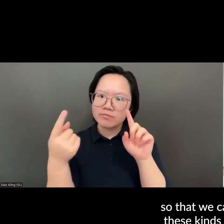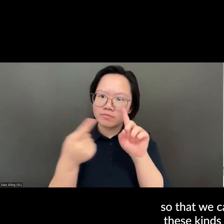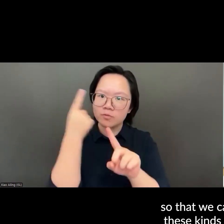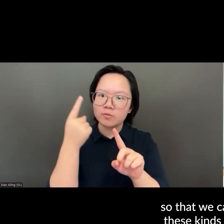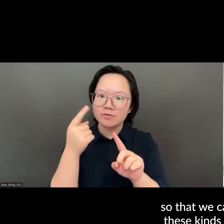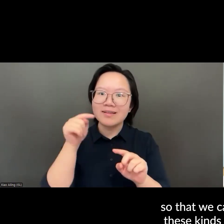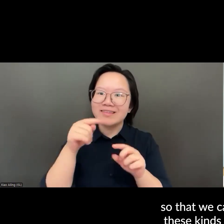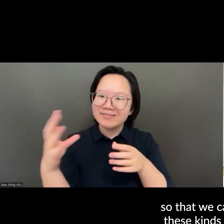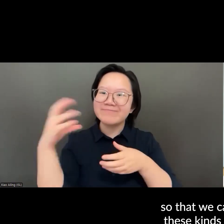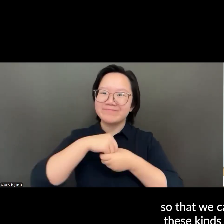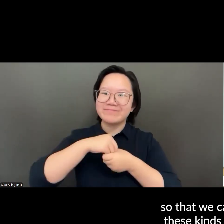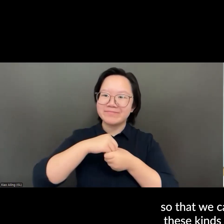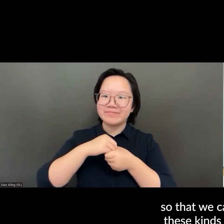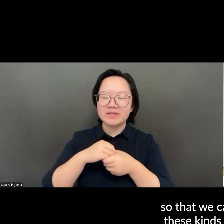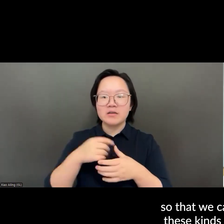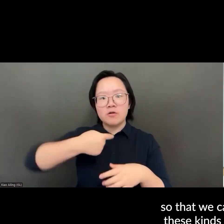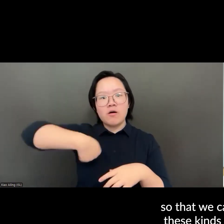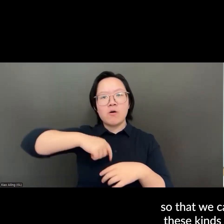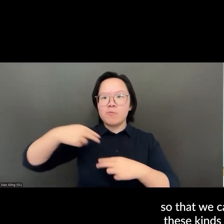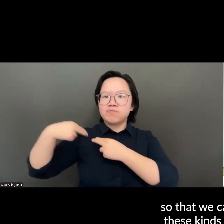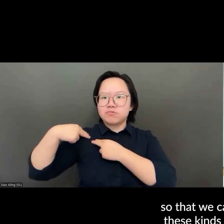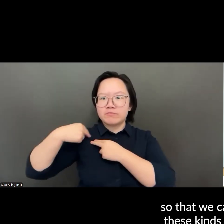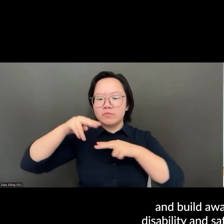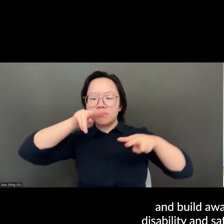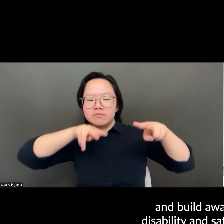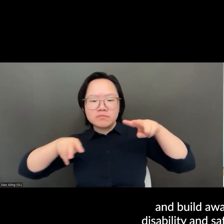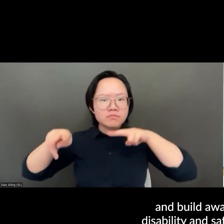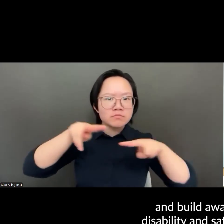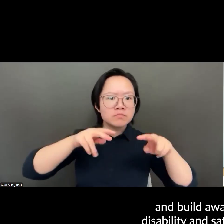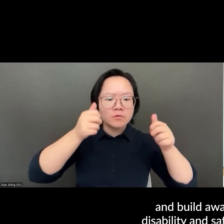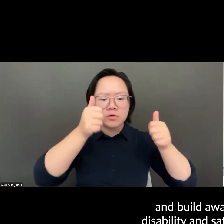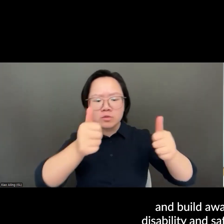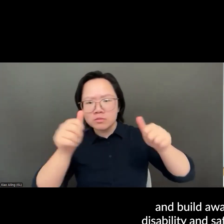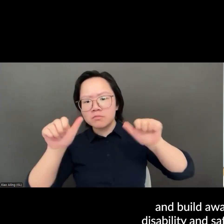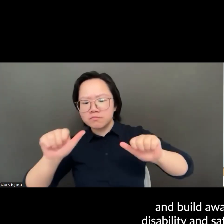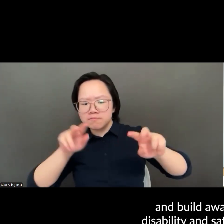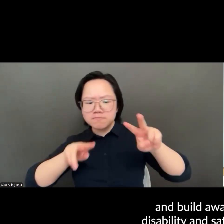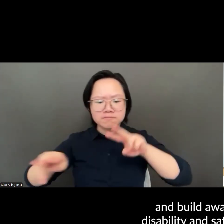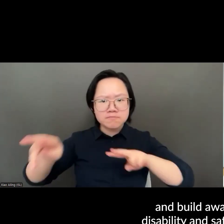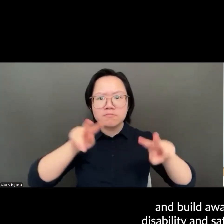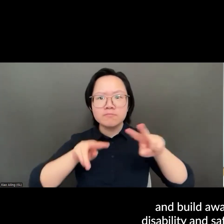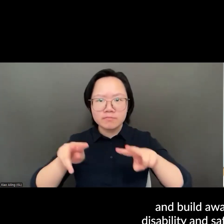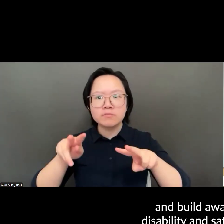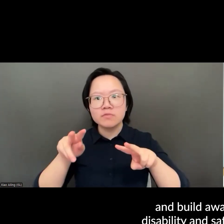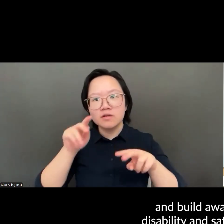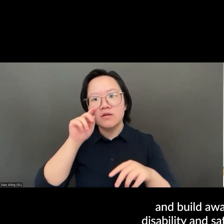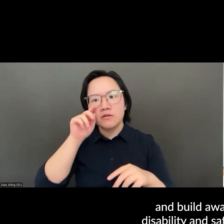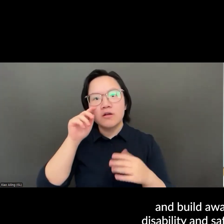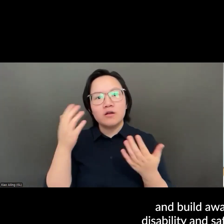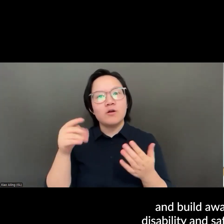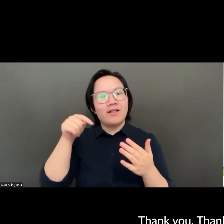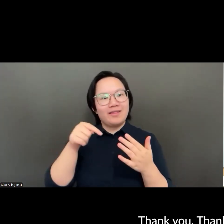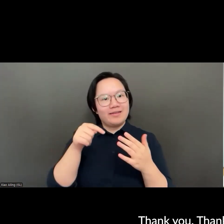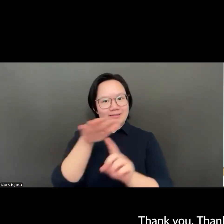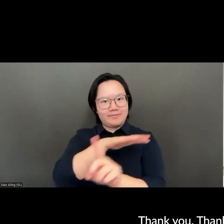we can challenge these kinds of attitudes and build awareness about disability and safeguarding